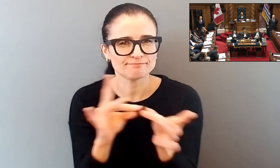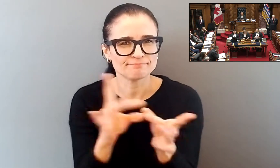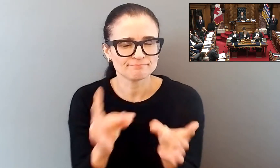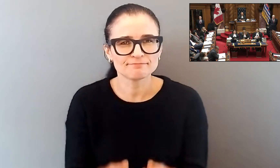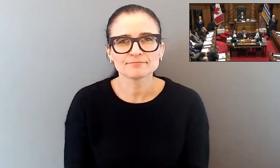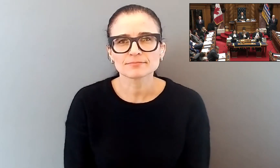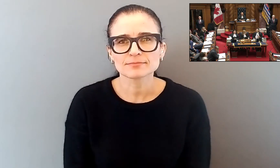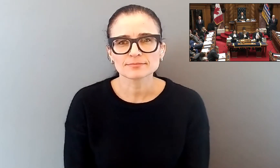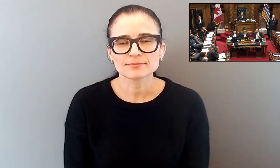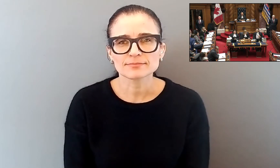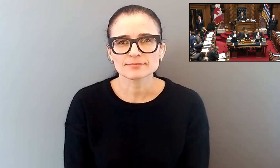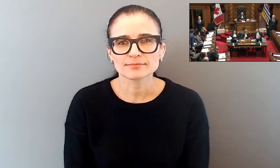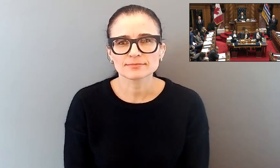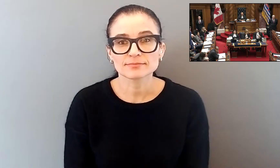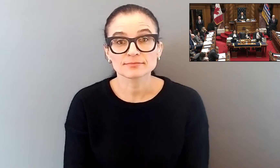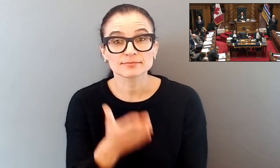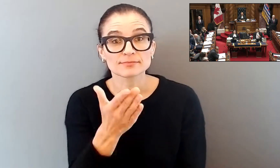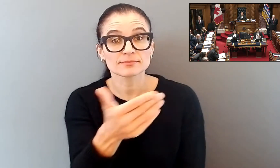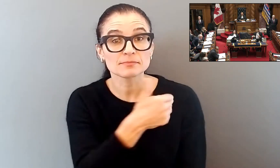Member for Burnaby North.